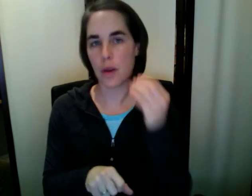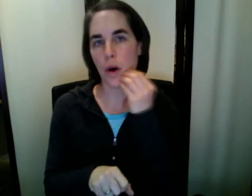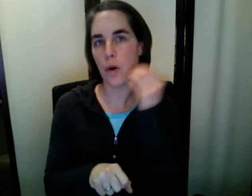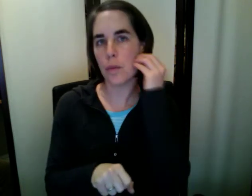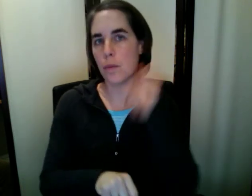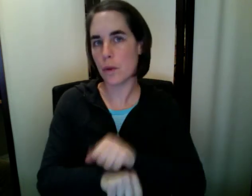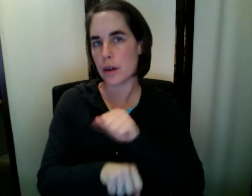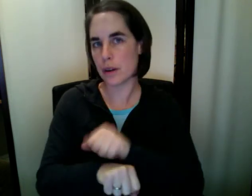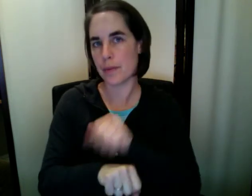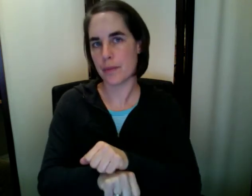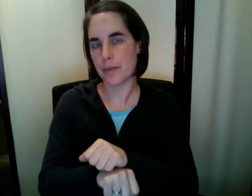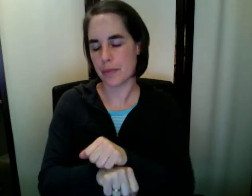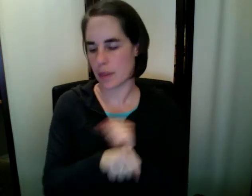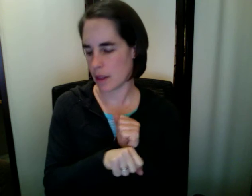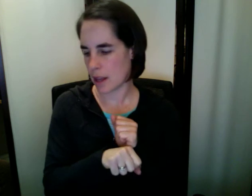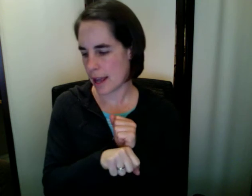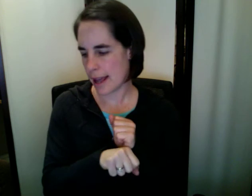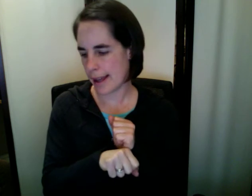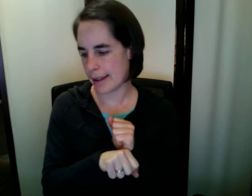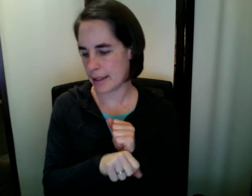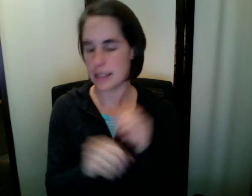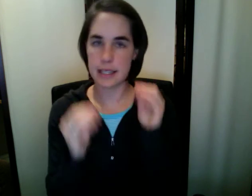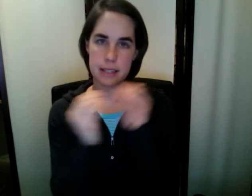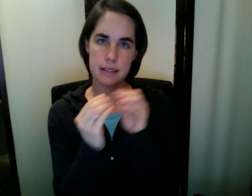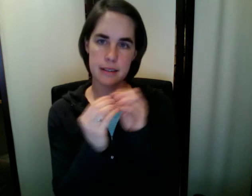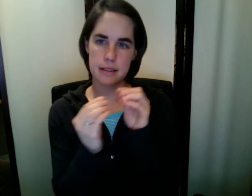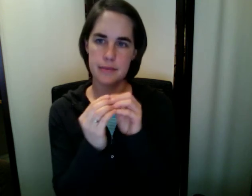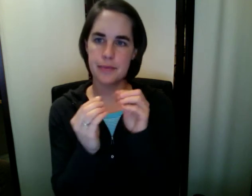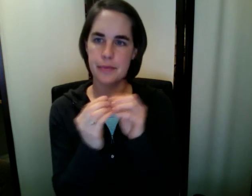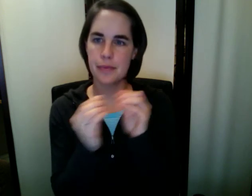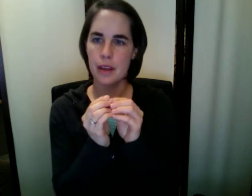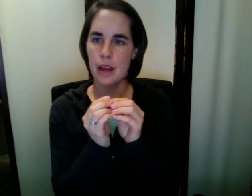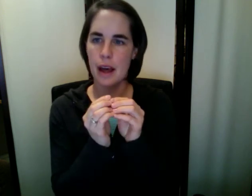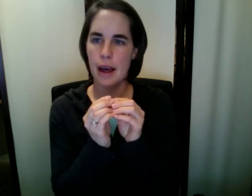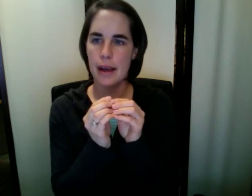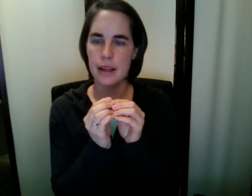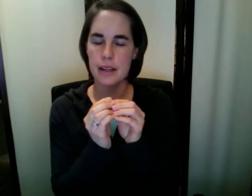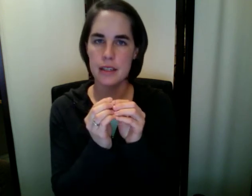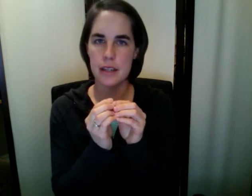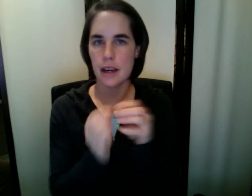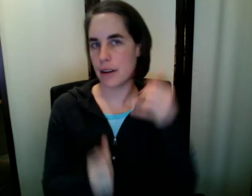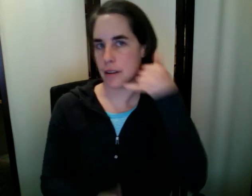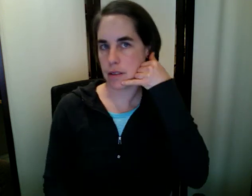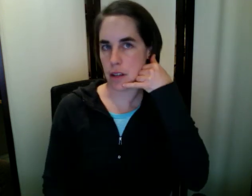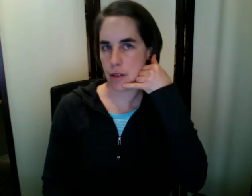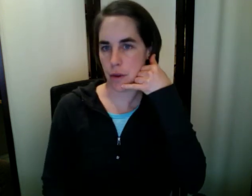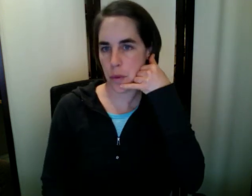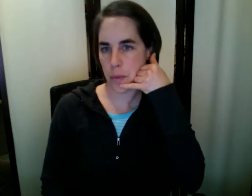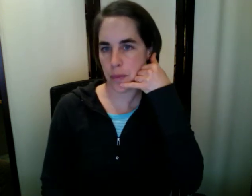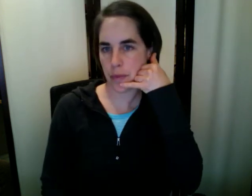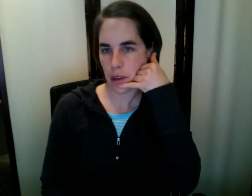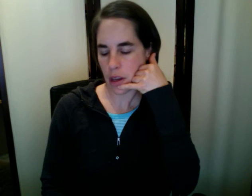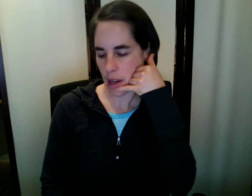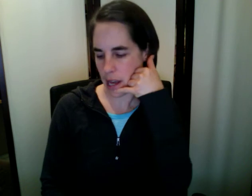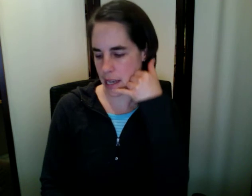Homework. And kisses. And he's on the phone. And